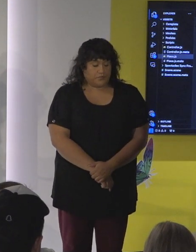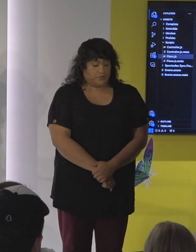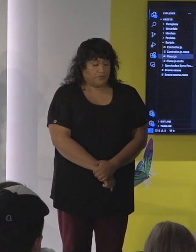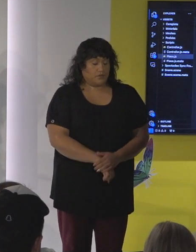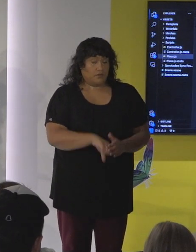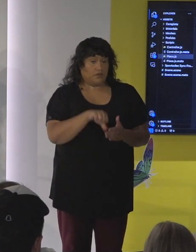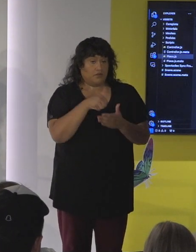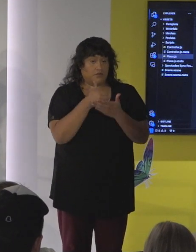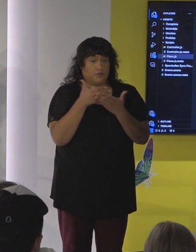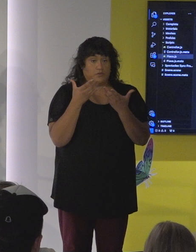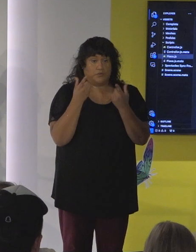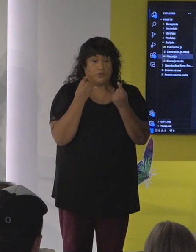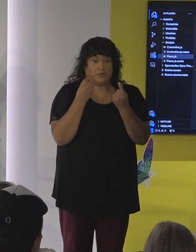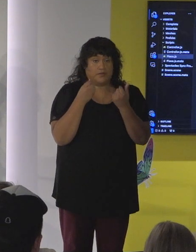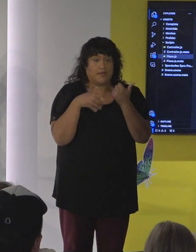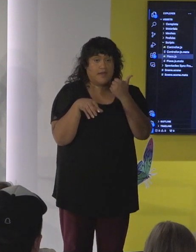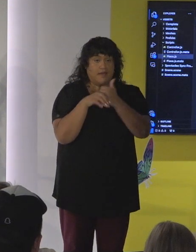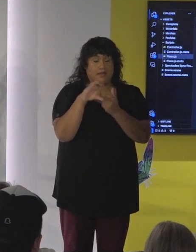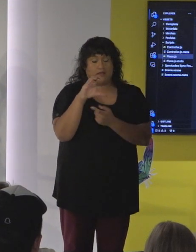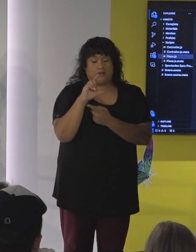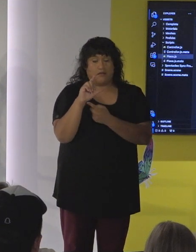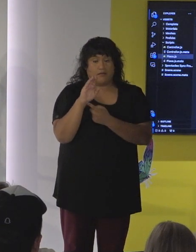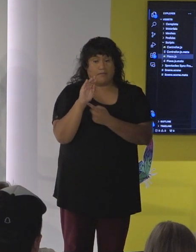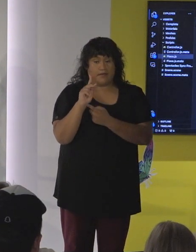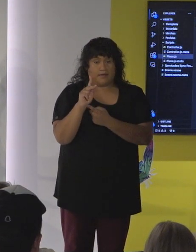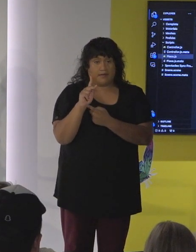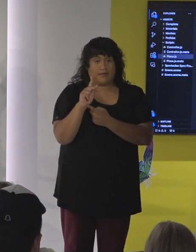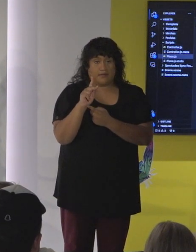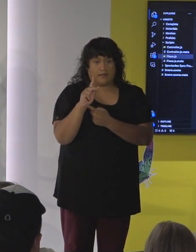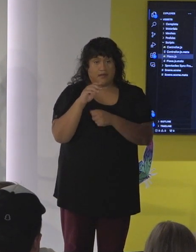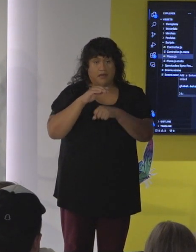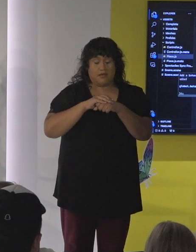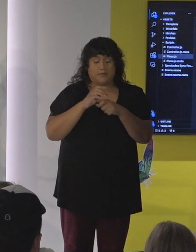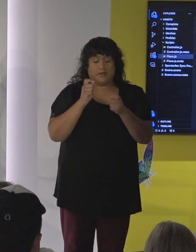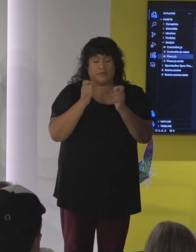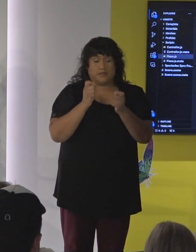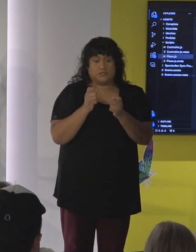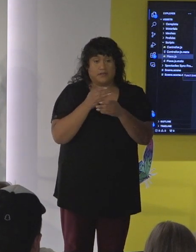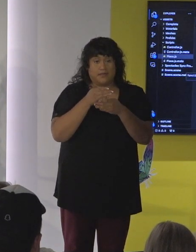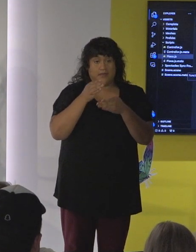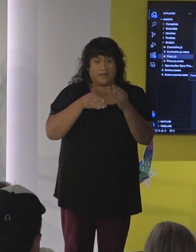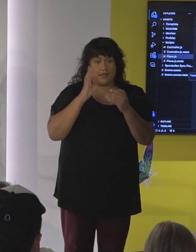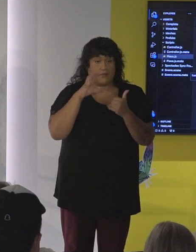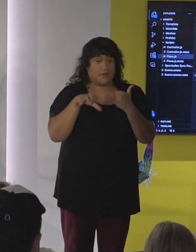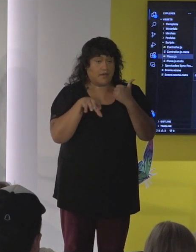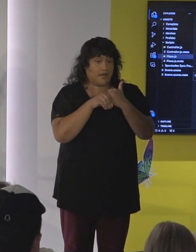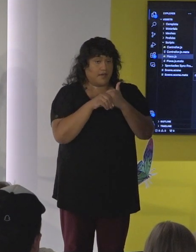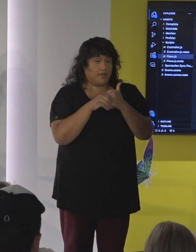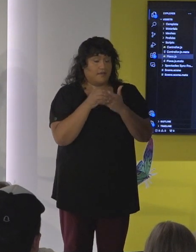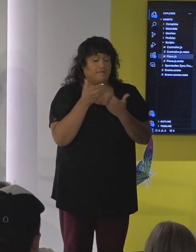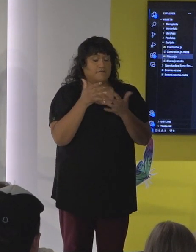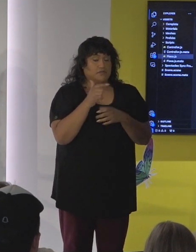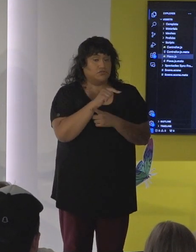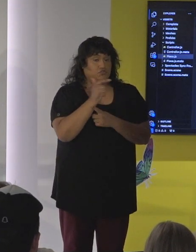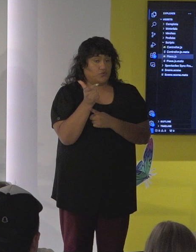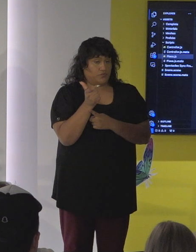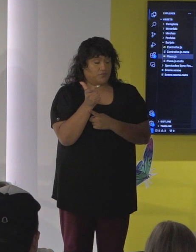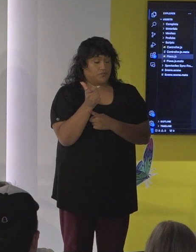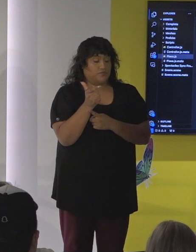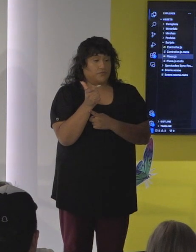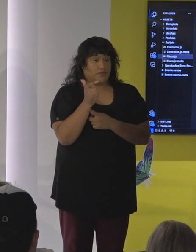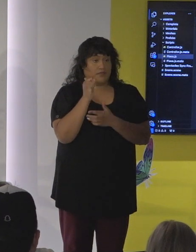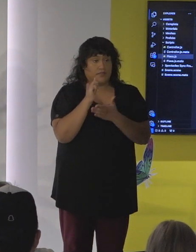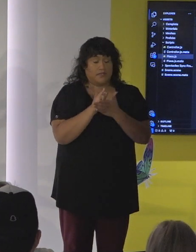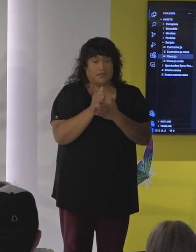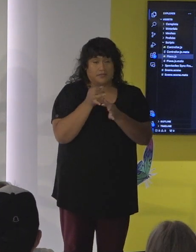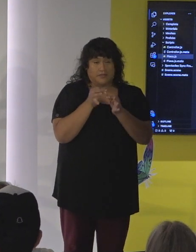is add a callback. So on manipulation end, I'm going to add finish turn. So this kind of simple